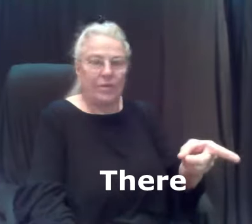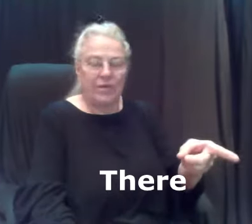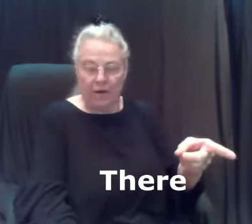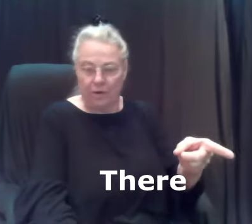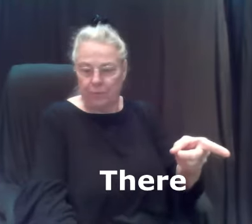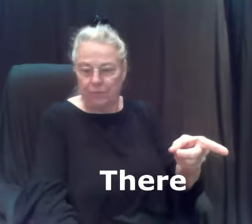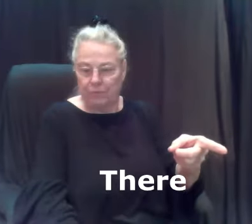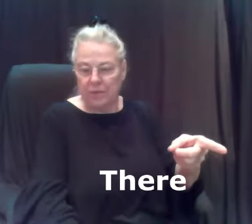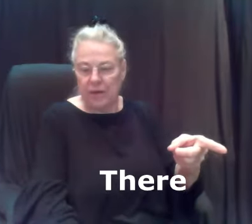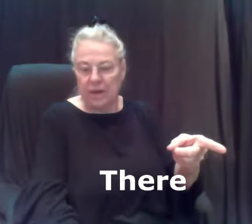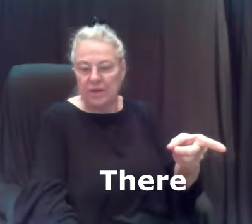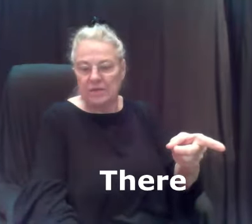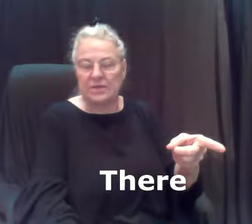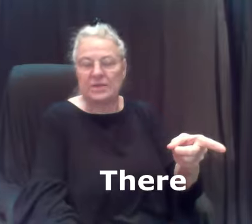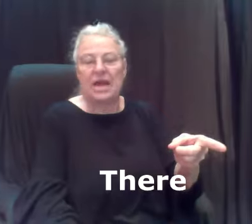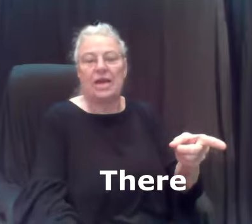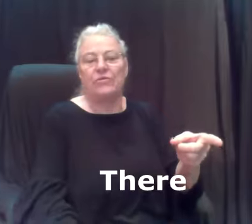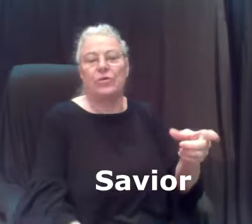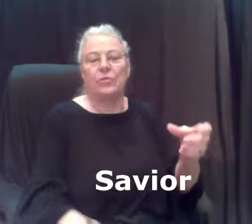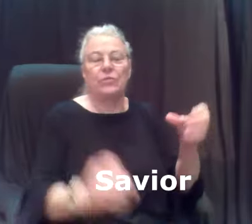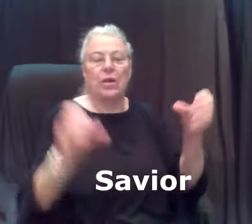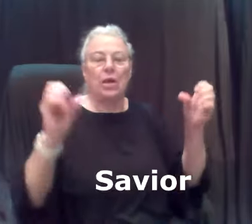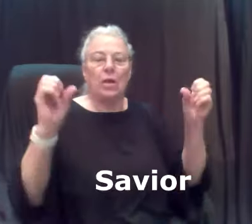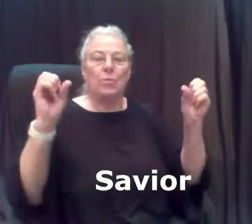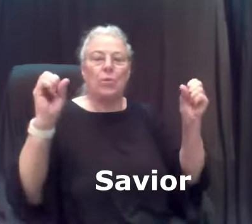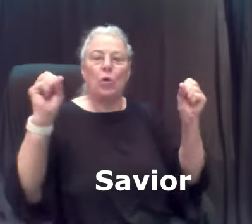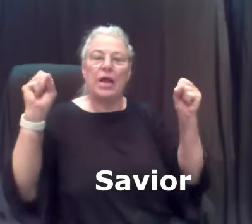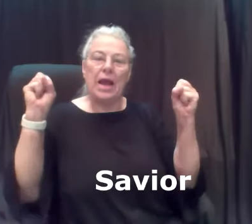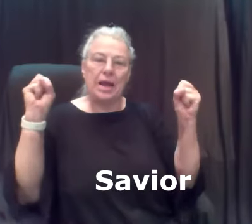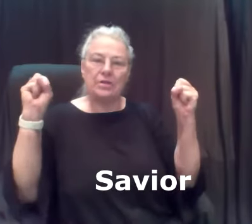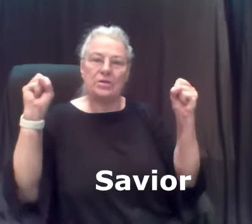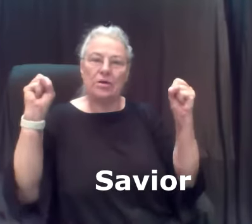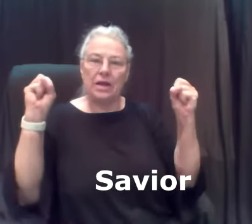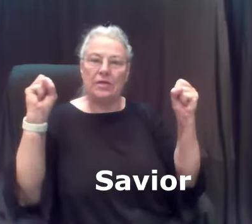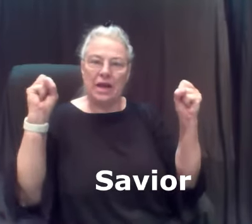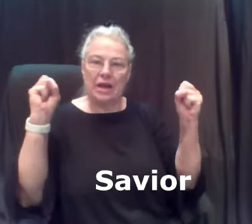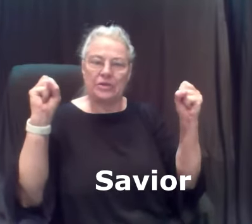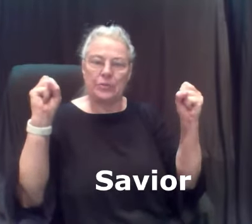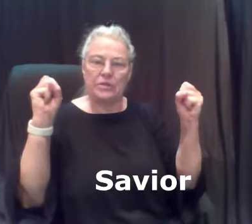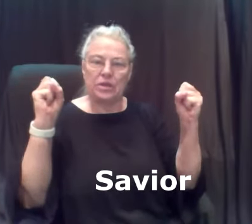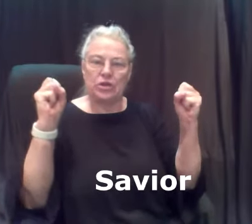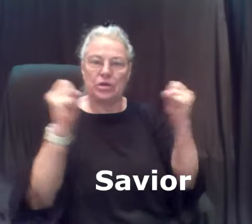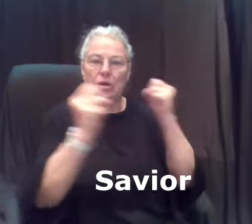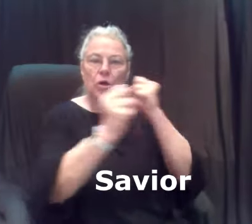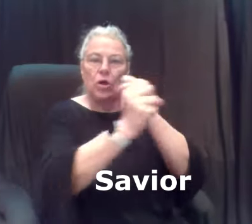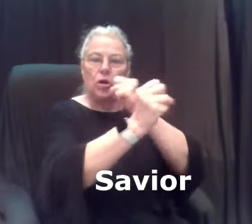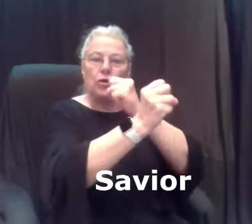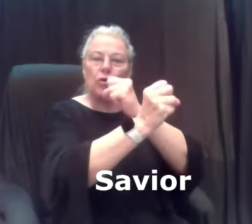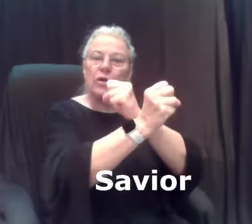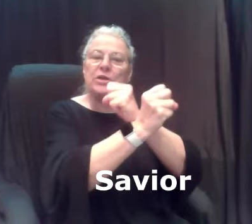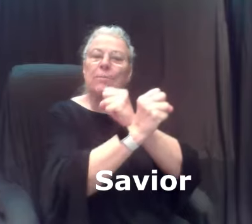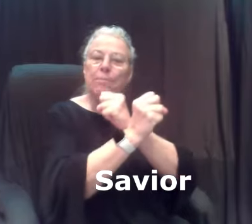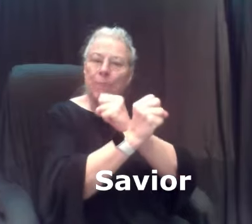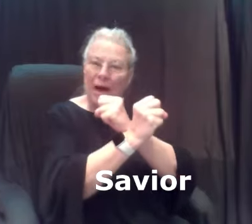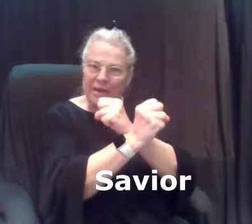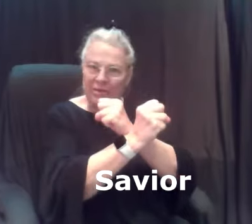There. Savior. Both hands are in the S position. You're going to bind them